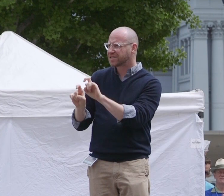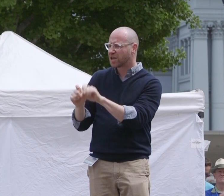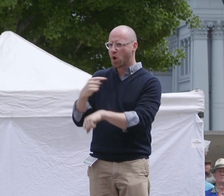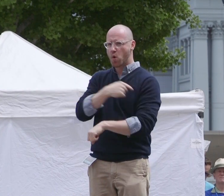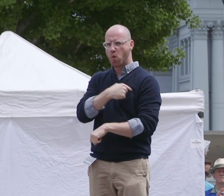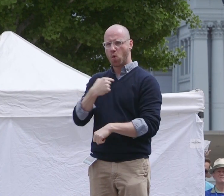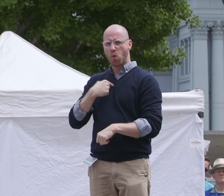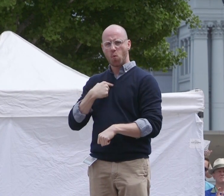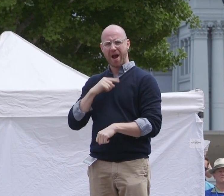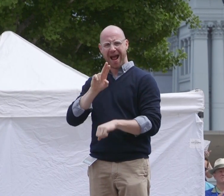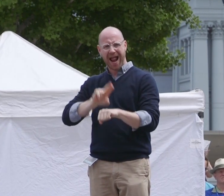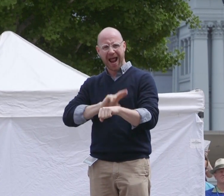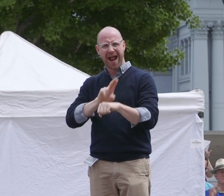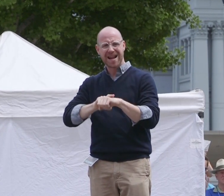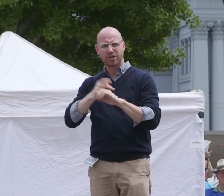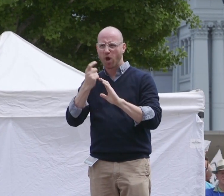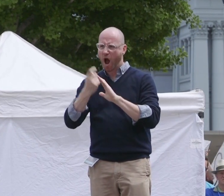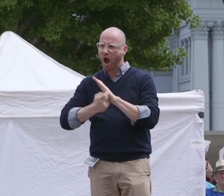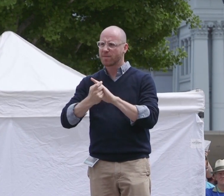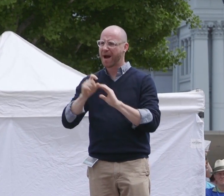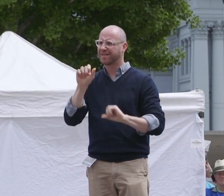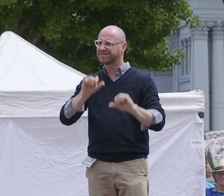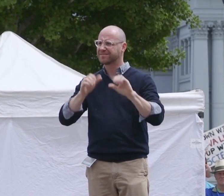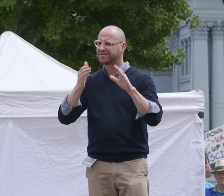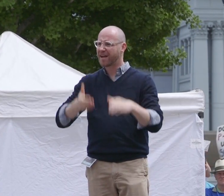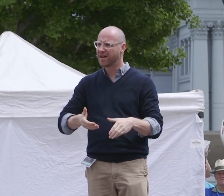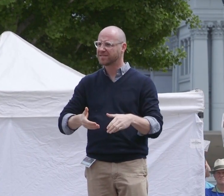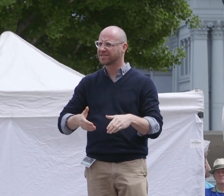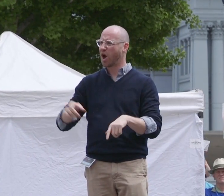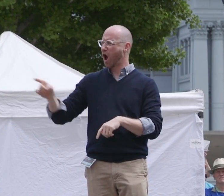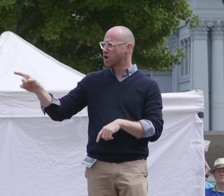You are all scientists.